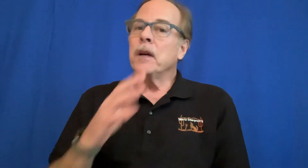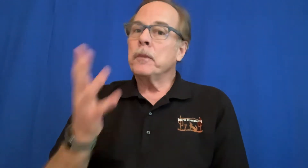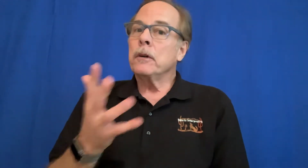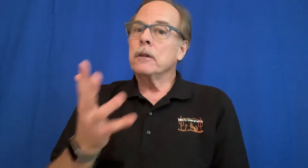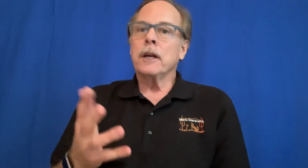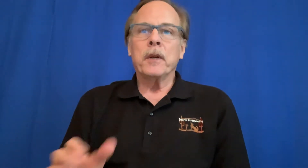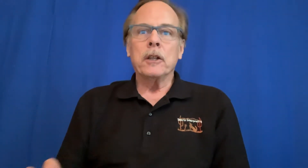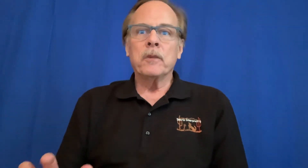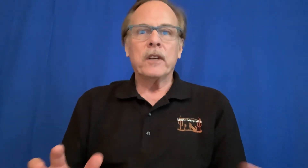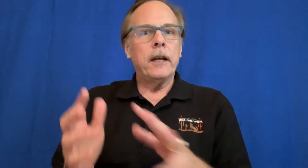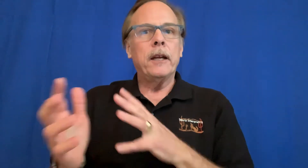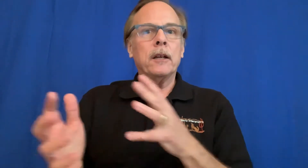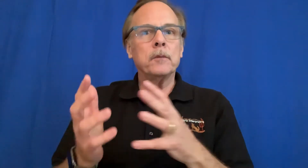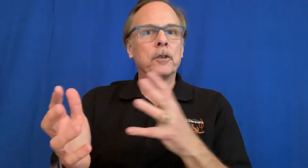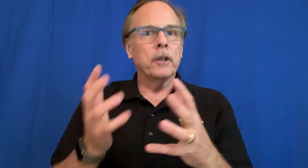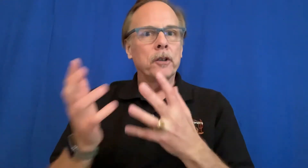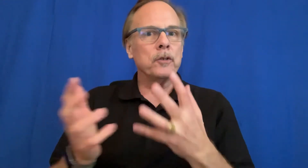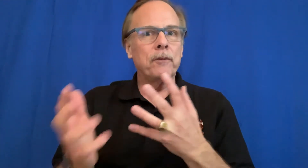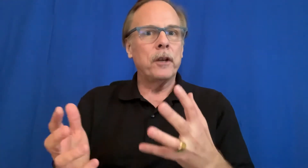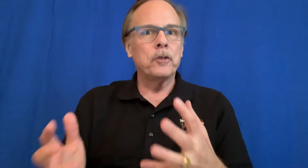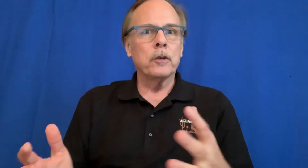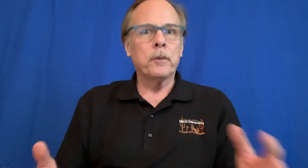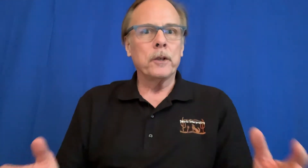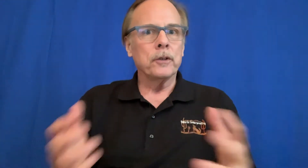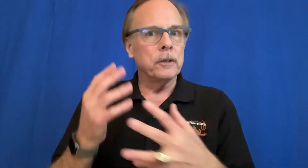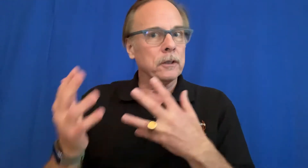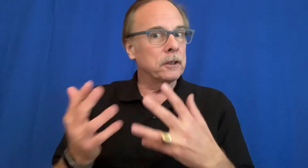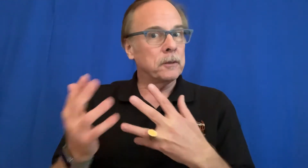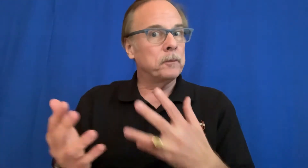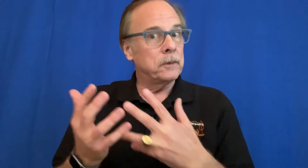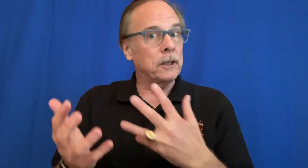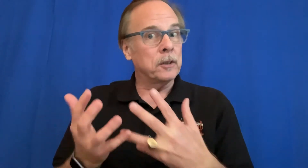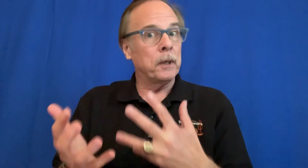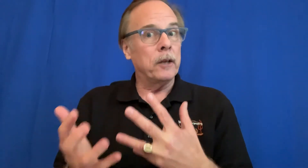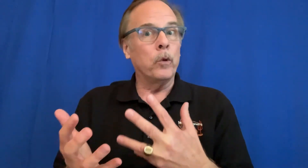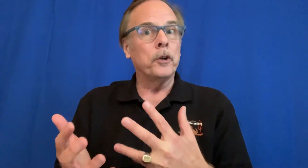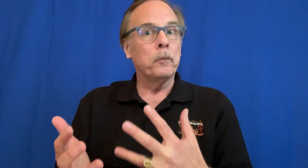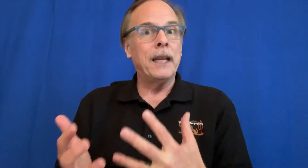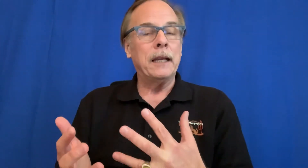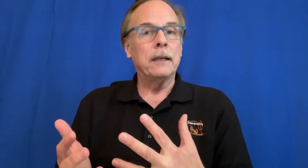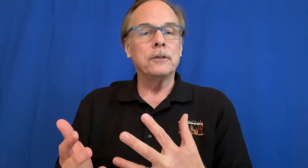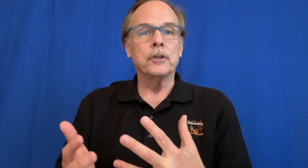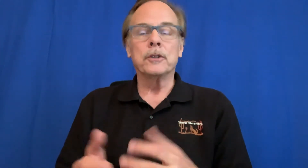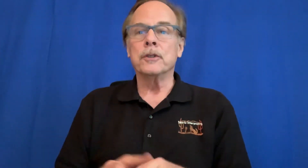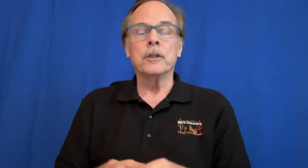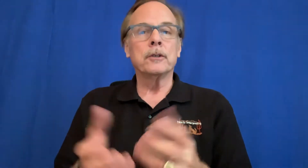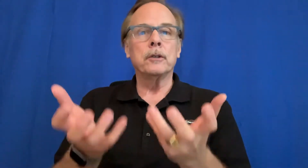Remember, got to be a little bit of a ham, so you got to use that facial expression to explain what you're meaning. Just do